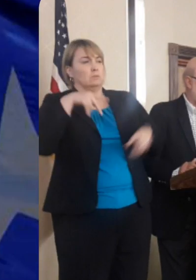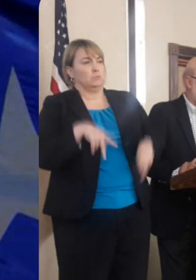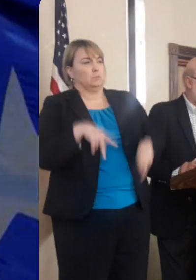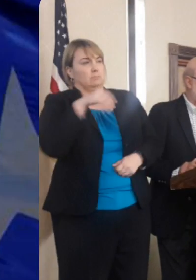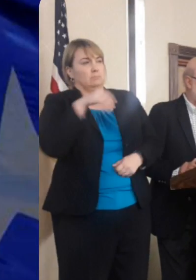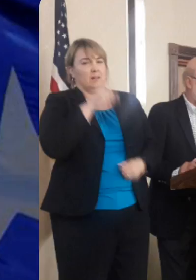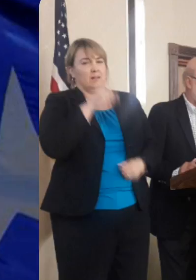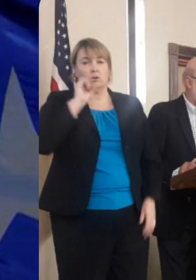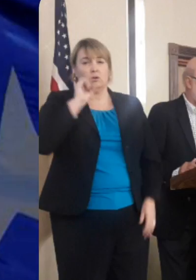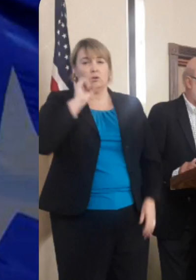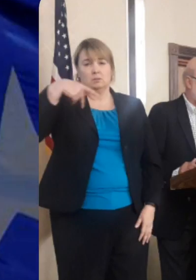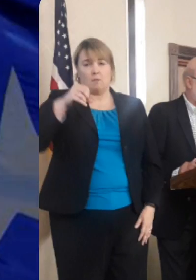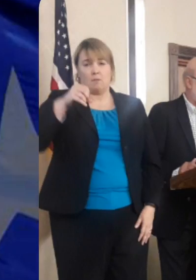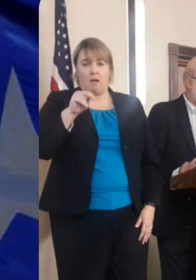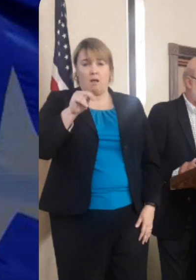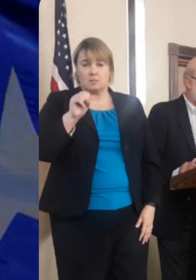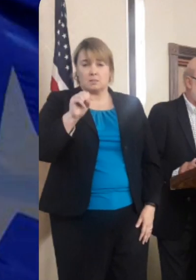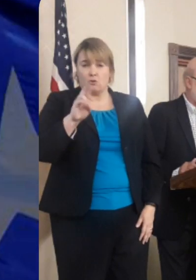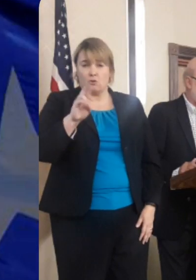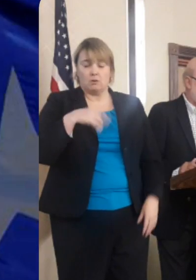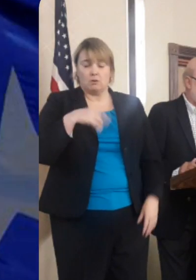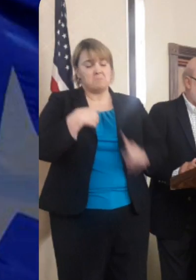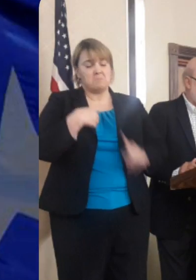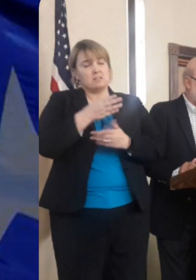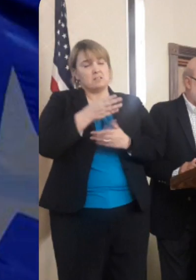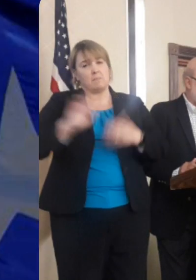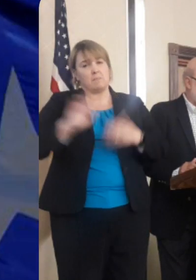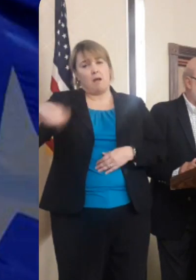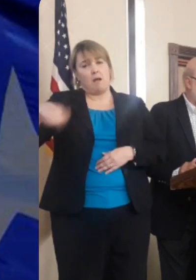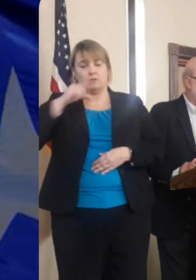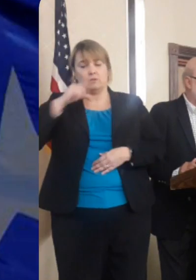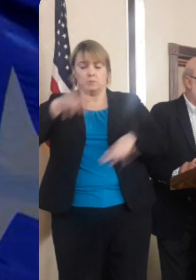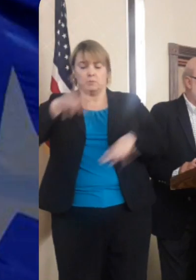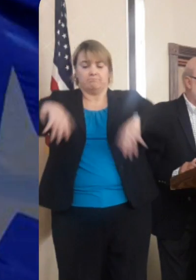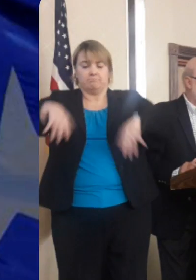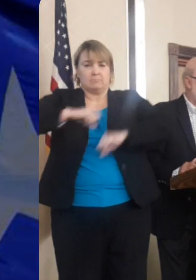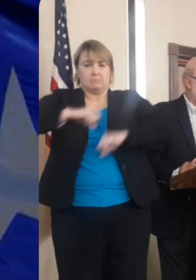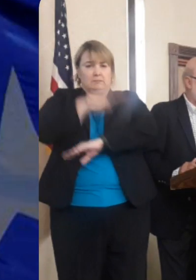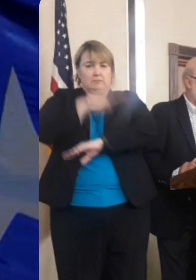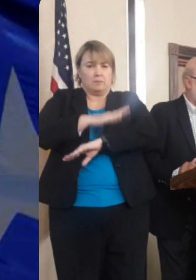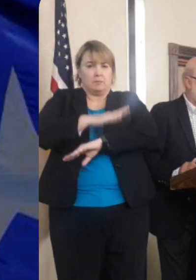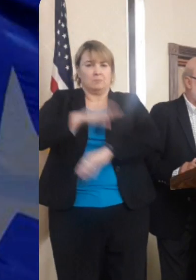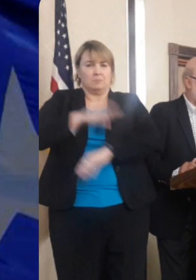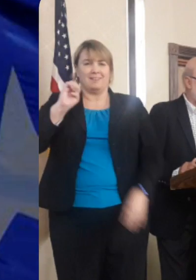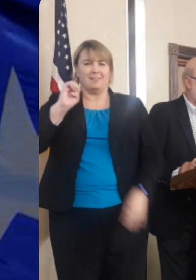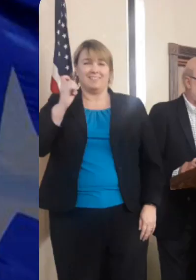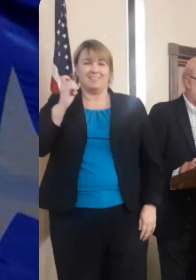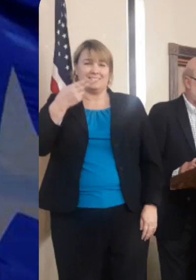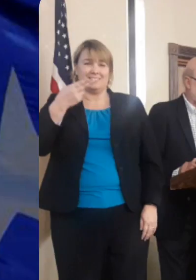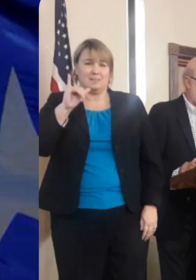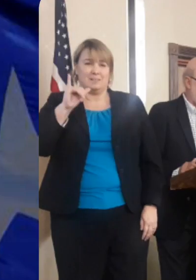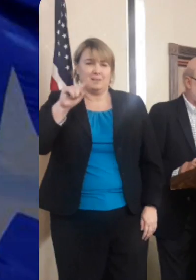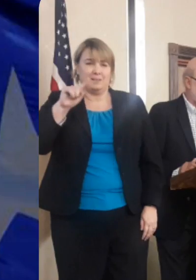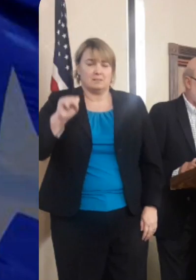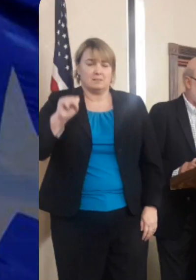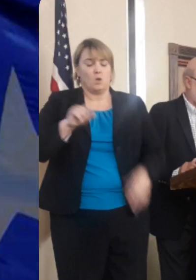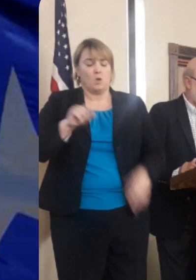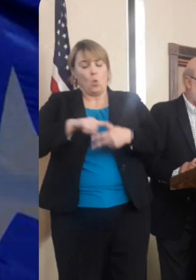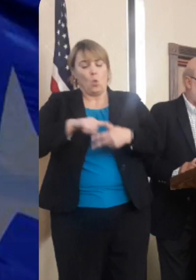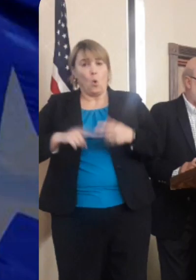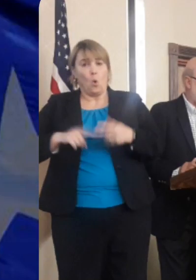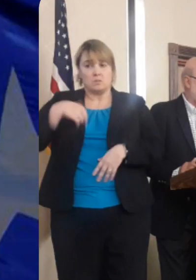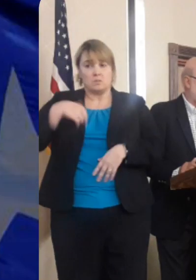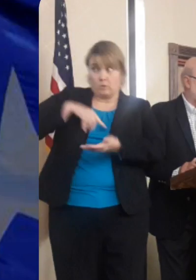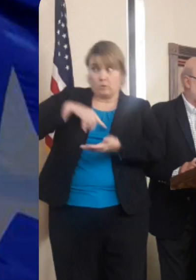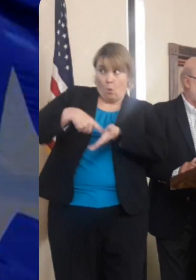are still in the process of being collected. That should almost cover that $35,000. The